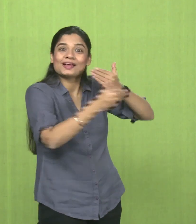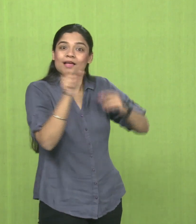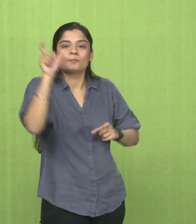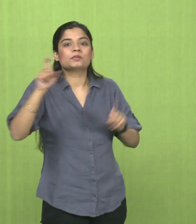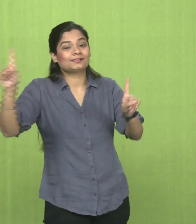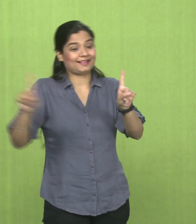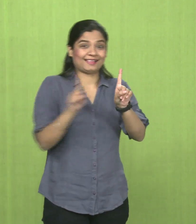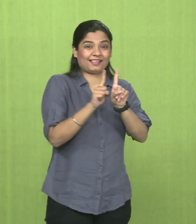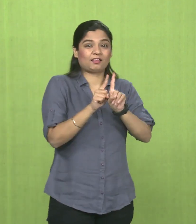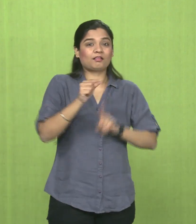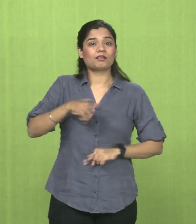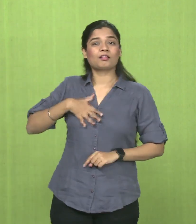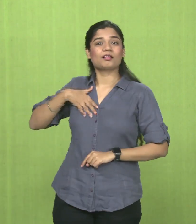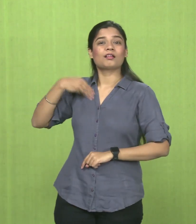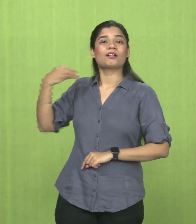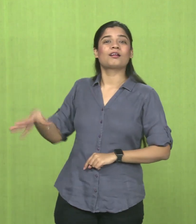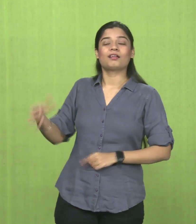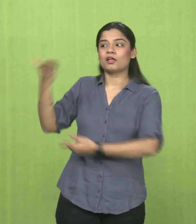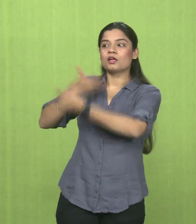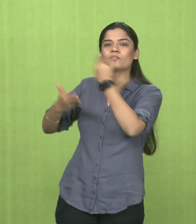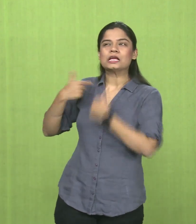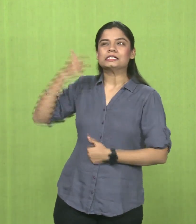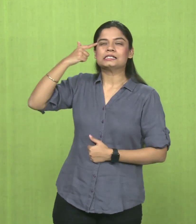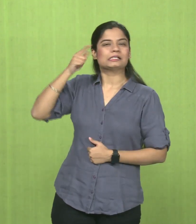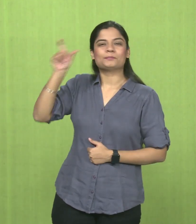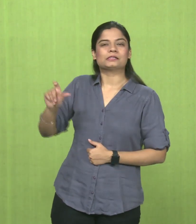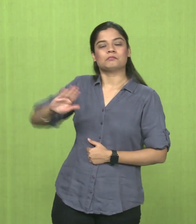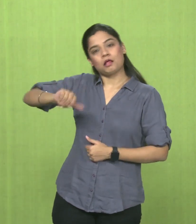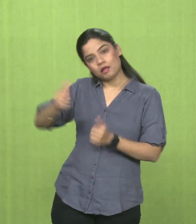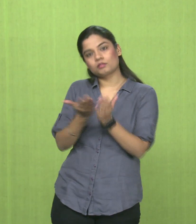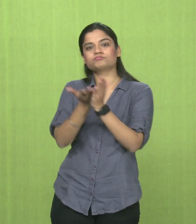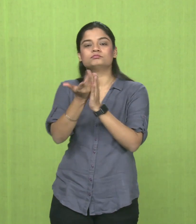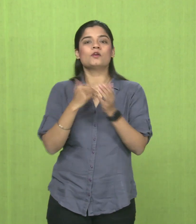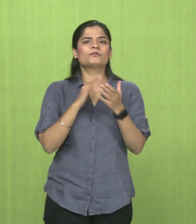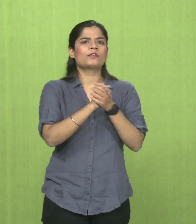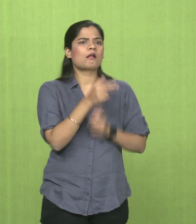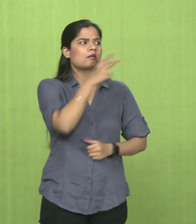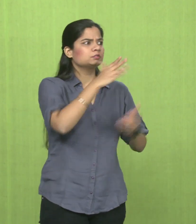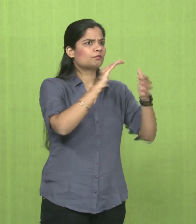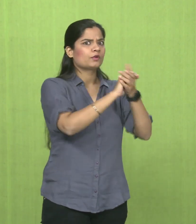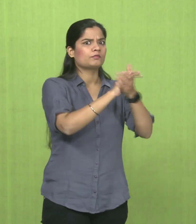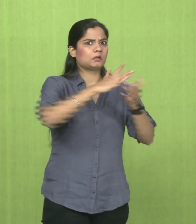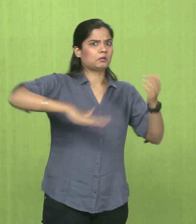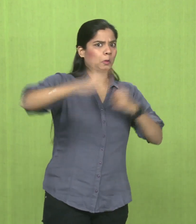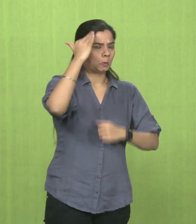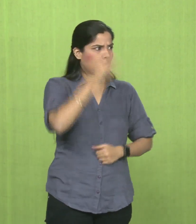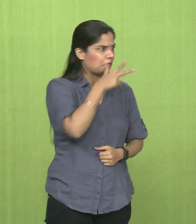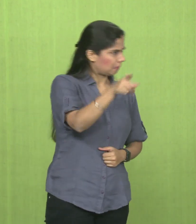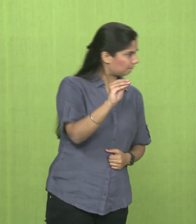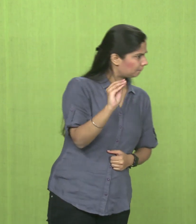of the house, the water issues, everything. So they have to pay the property dealer. Instead of paying the property dealer,